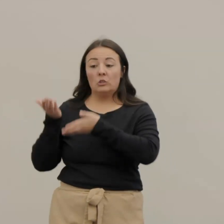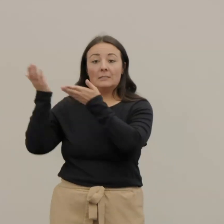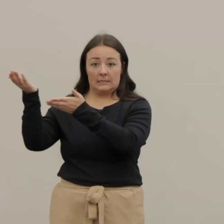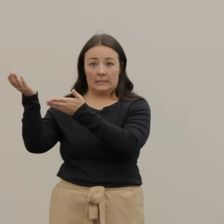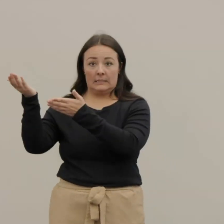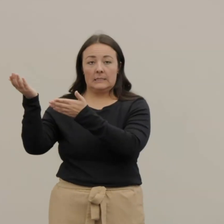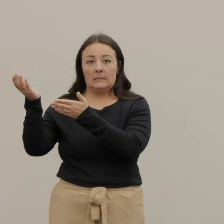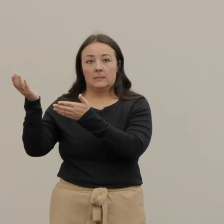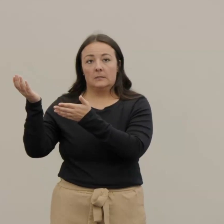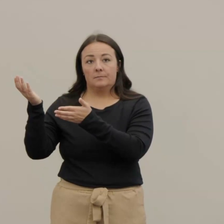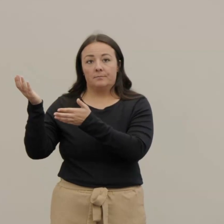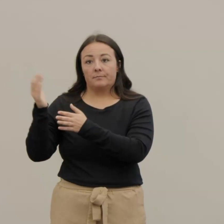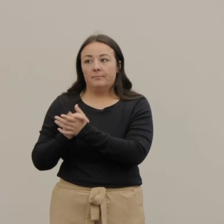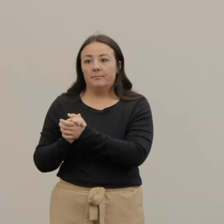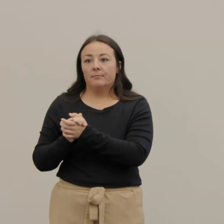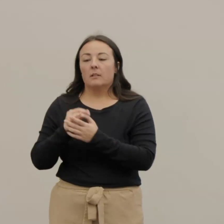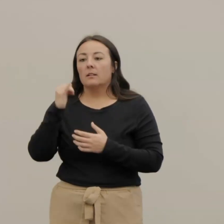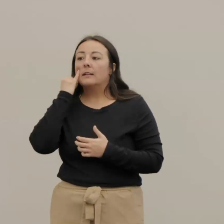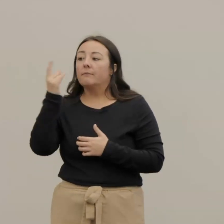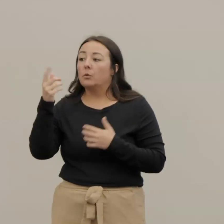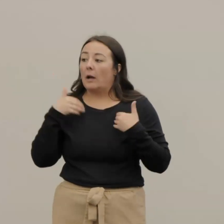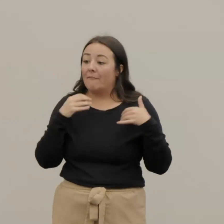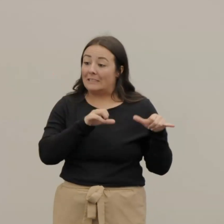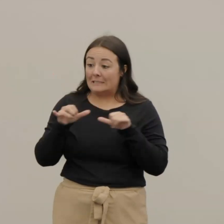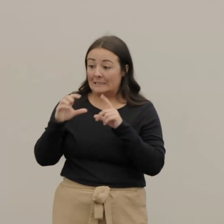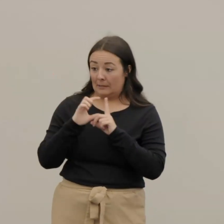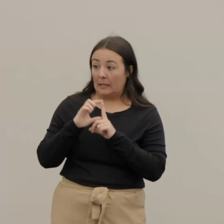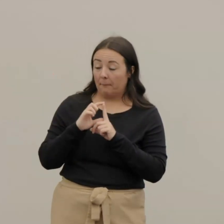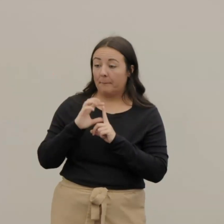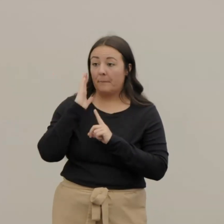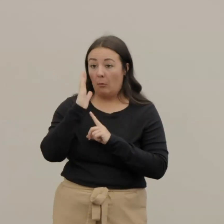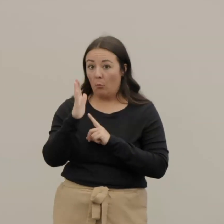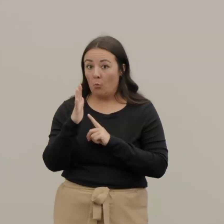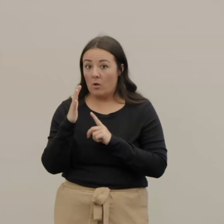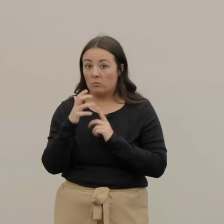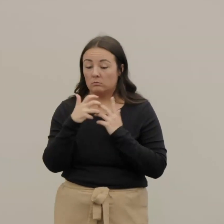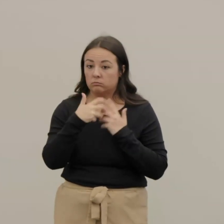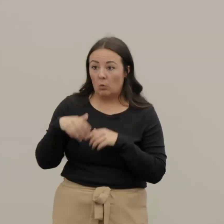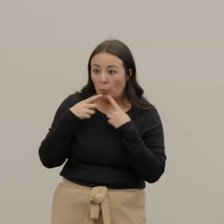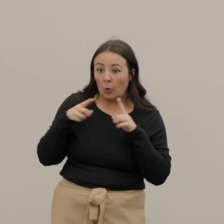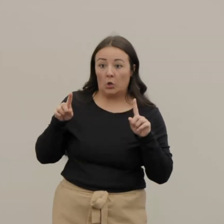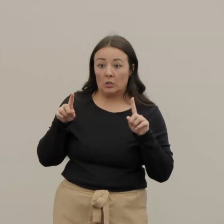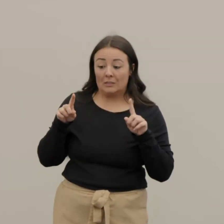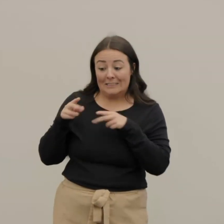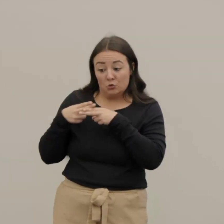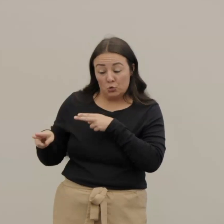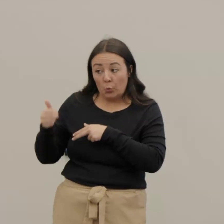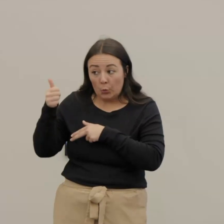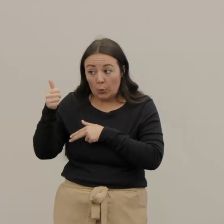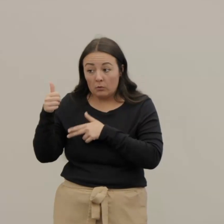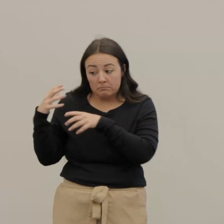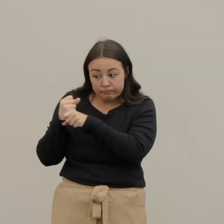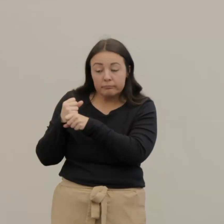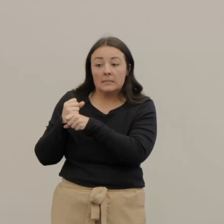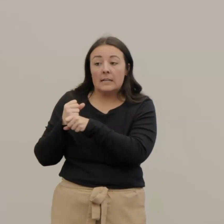is if you have a synonym that will work, that is shorter and doesn't detract from